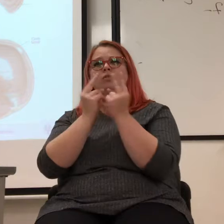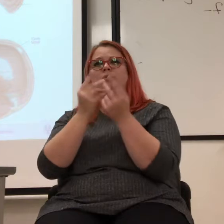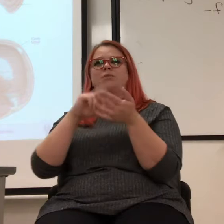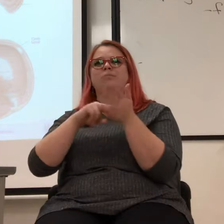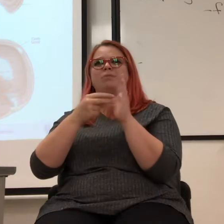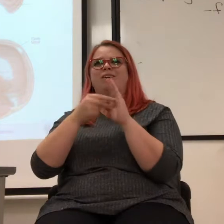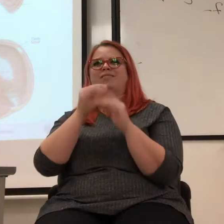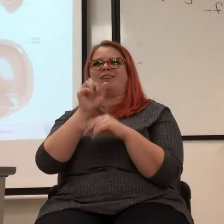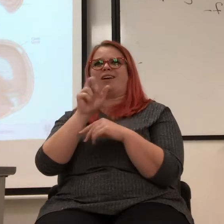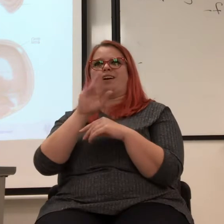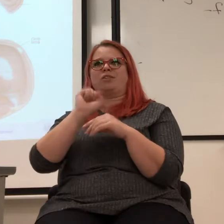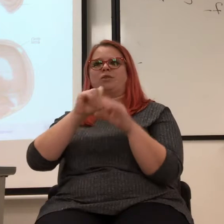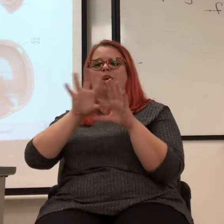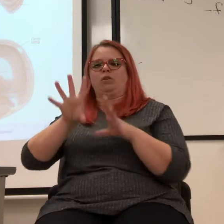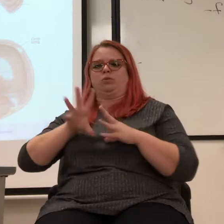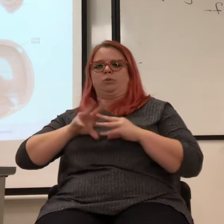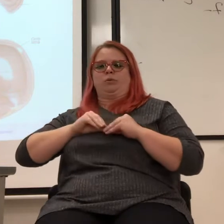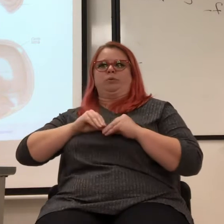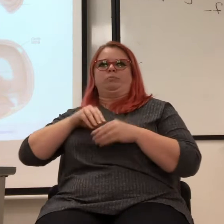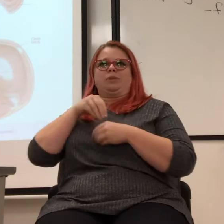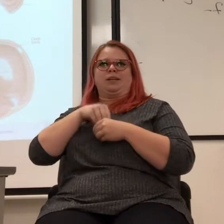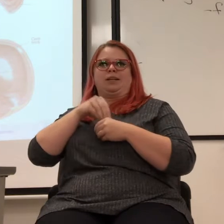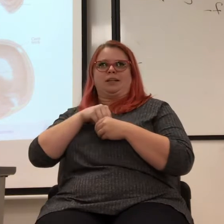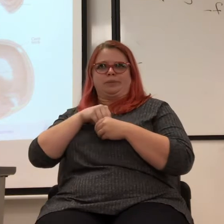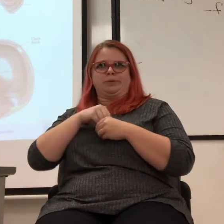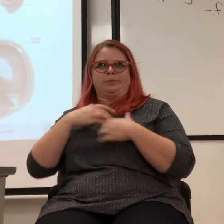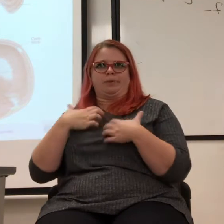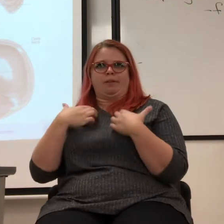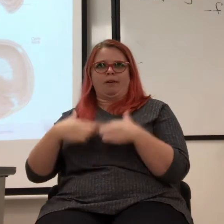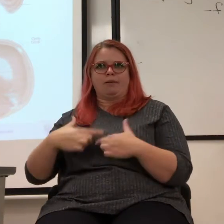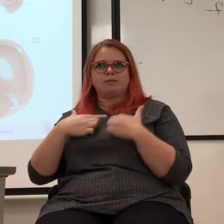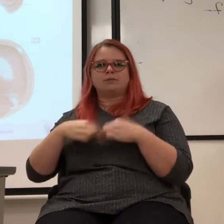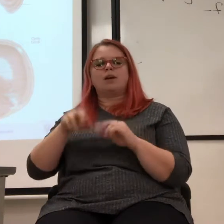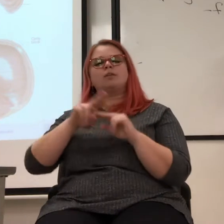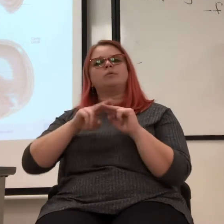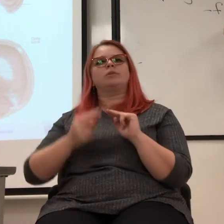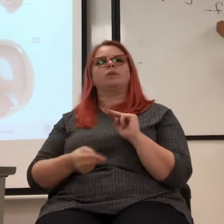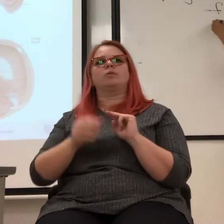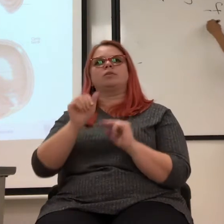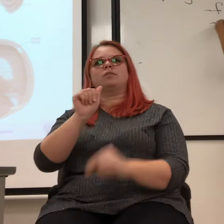the thoracic volume, you decrease the intra-alveolar pressure.